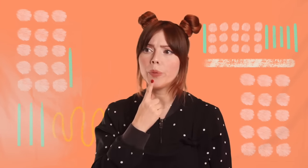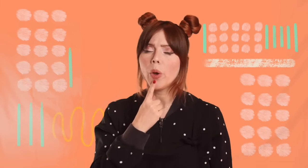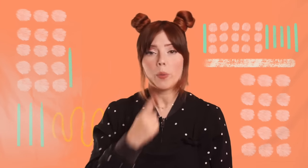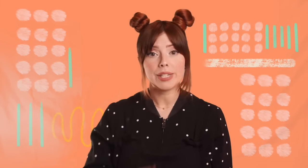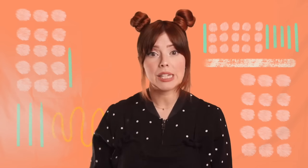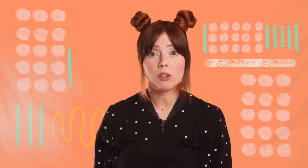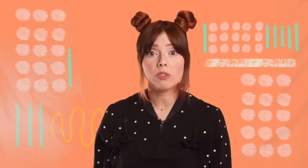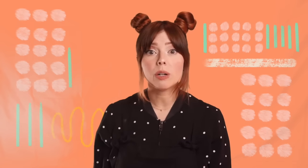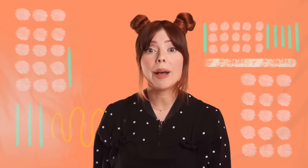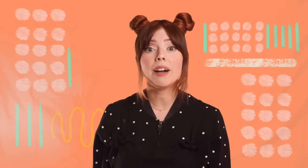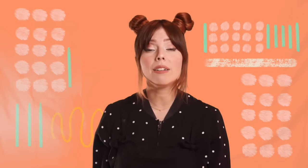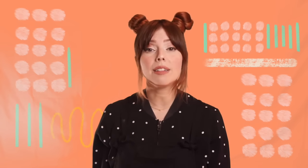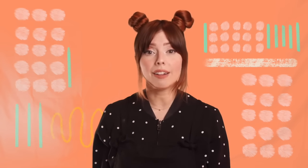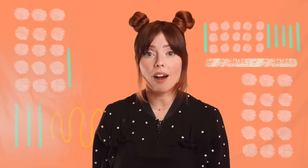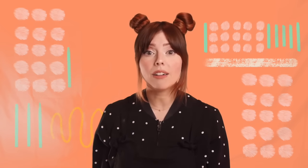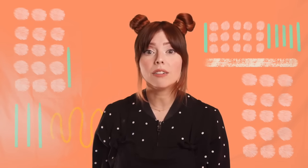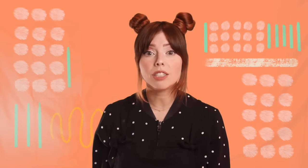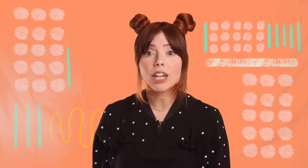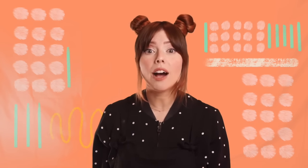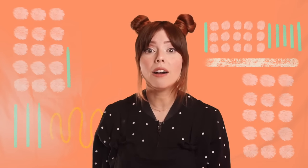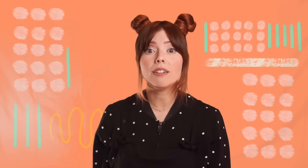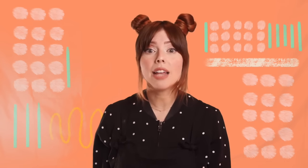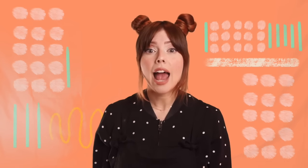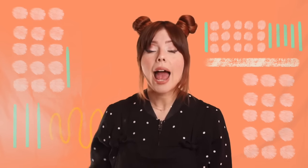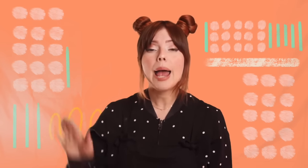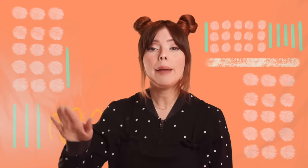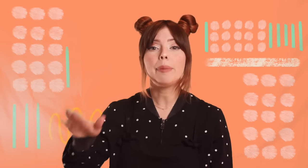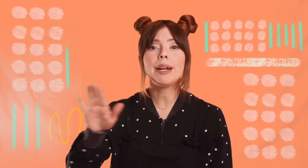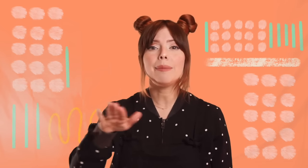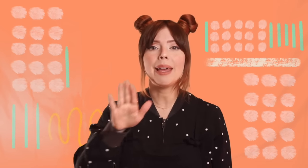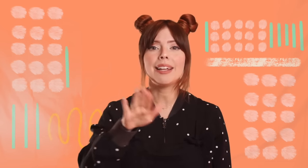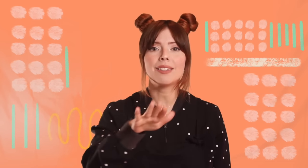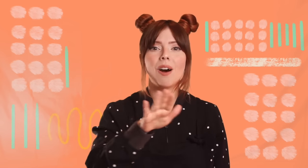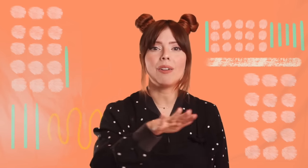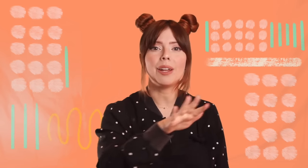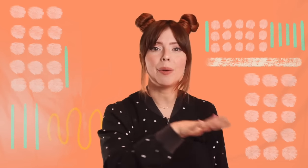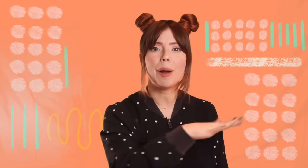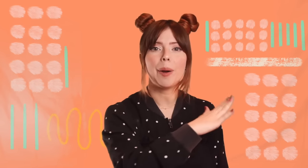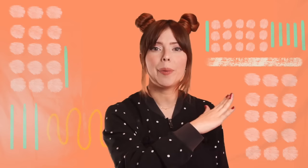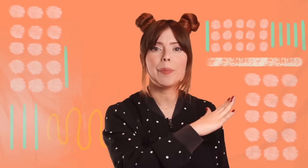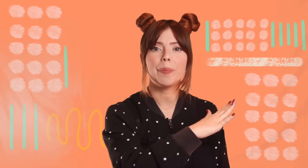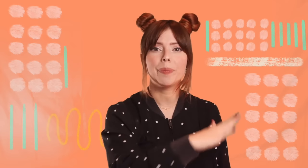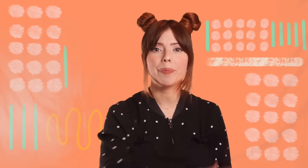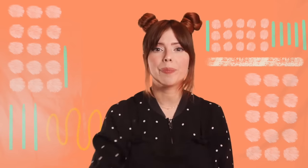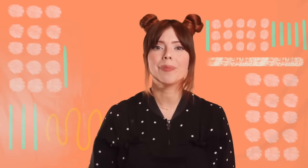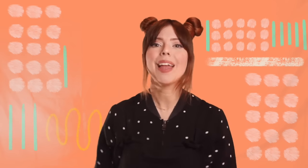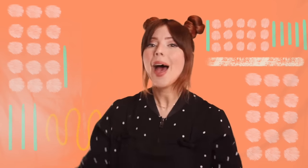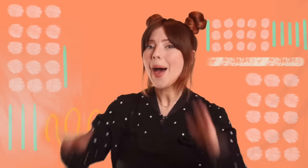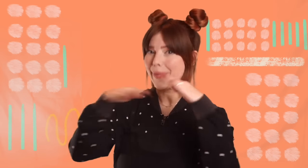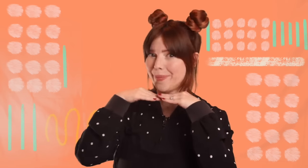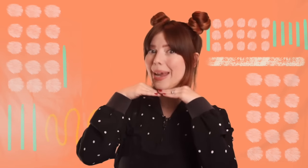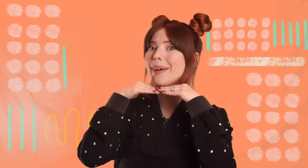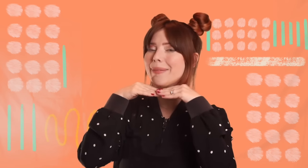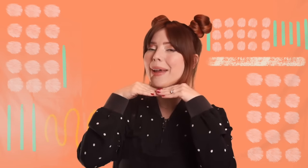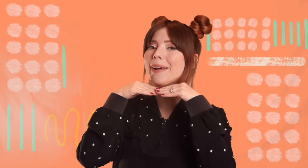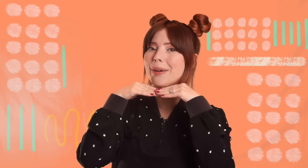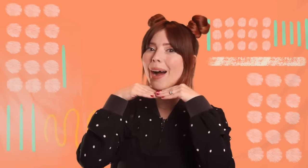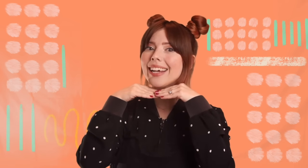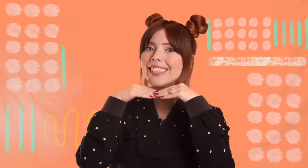With silver bells and cockle shells and pretty maids all in a row. Mary, Mary, quite